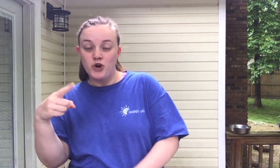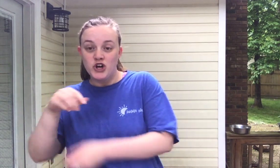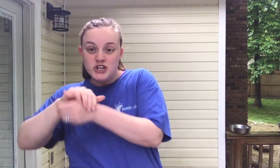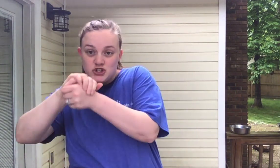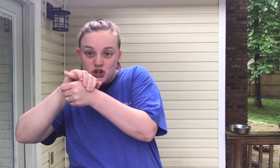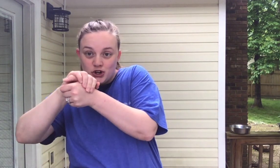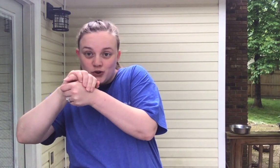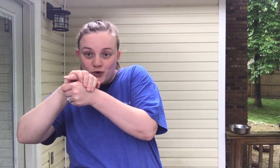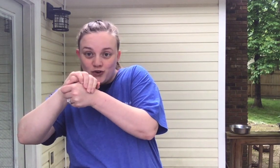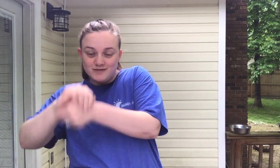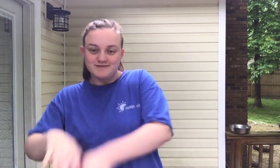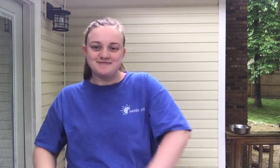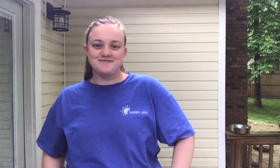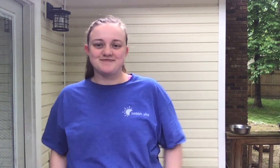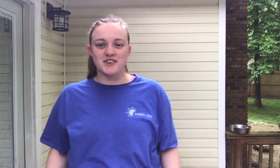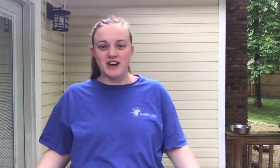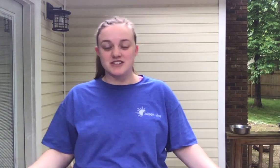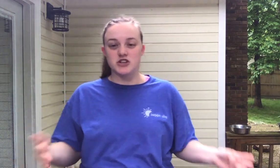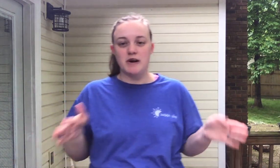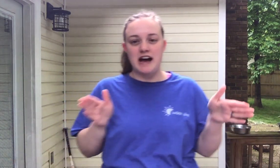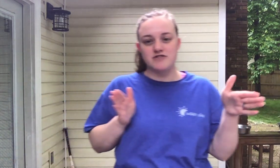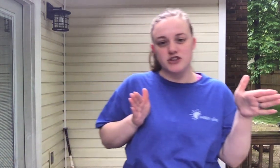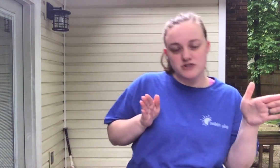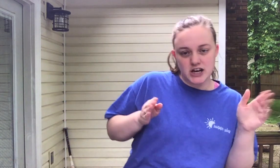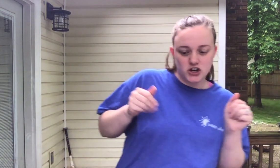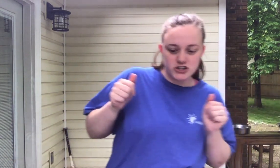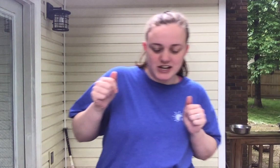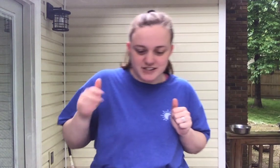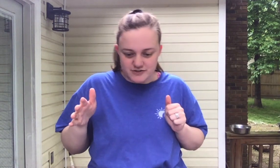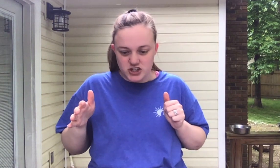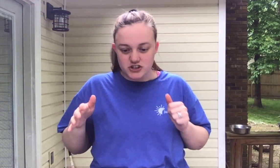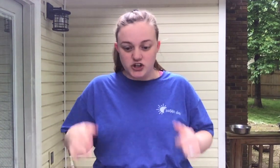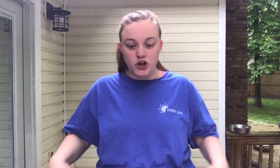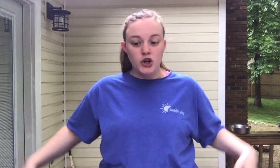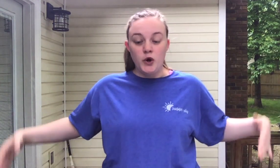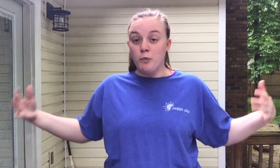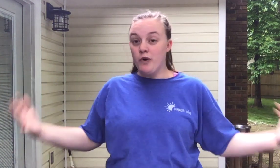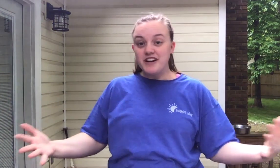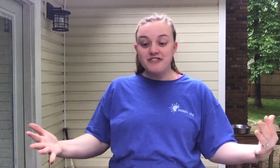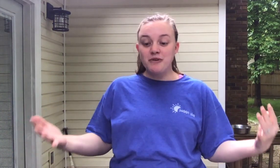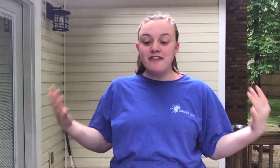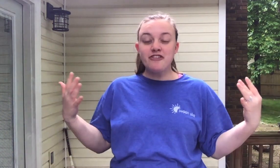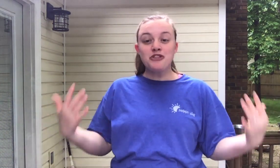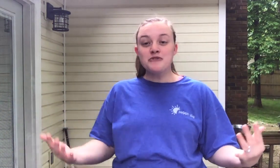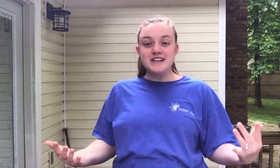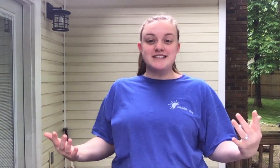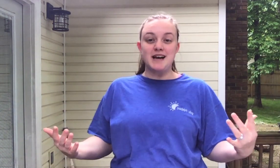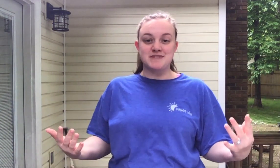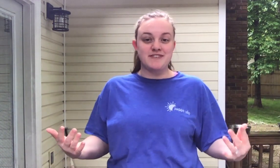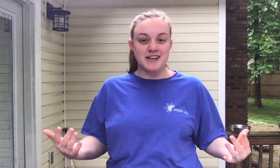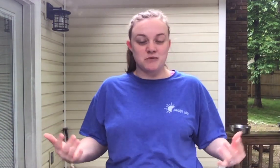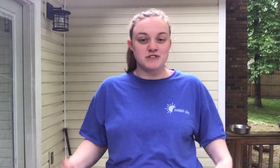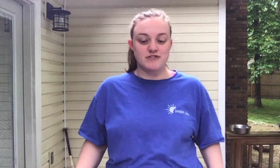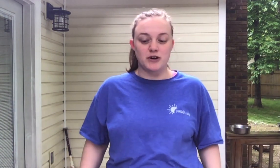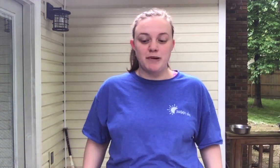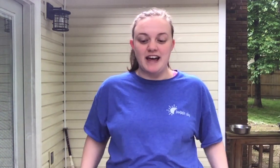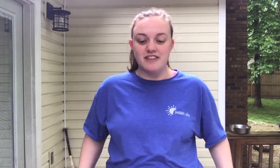1 turtle. Okay, so you have to use that contrastive structure. What if you have 3 types of animals for a pet?